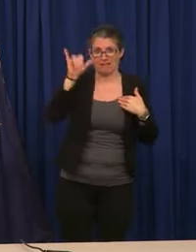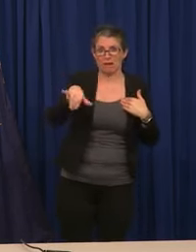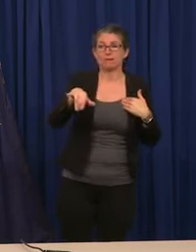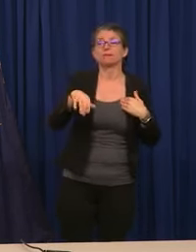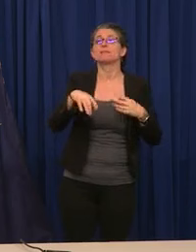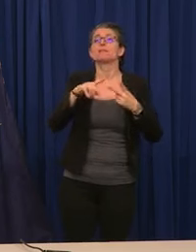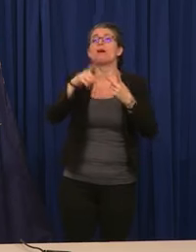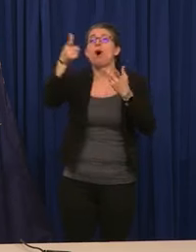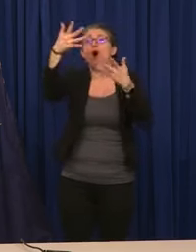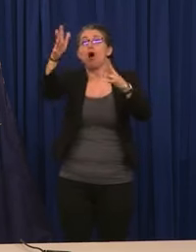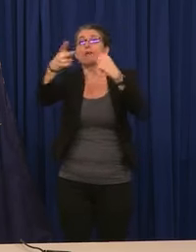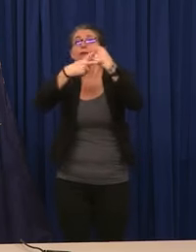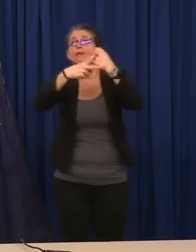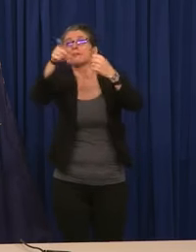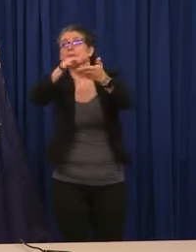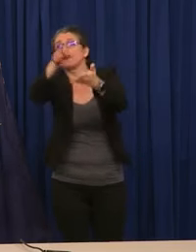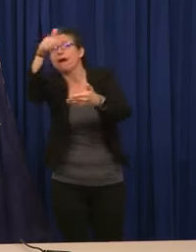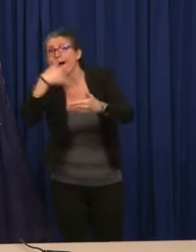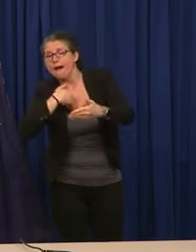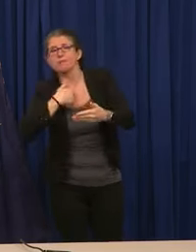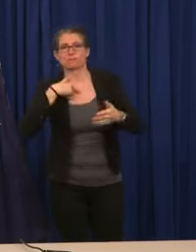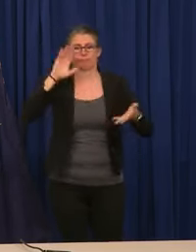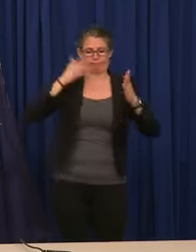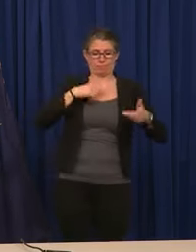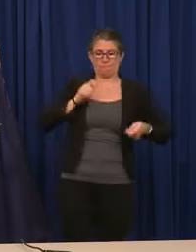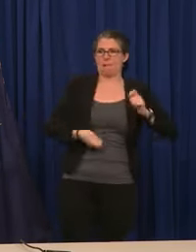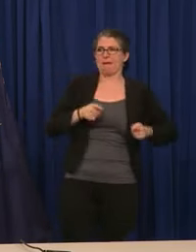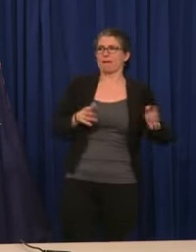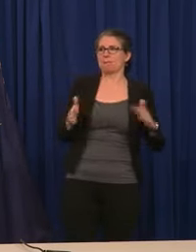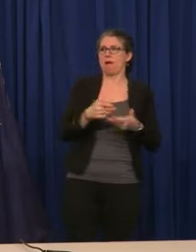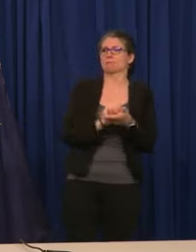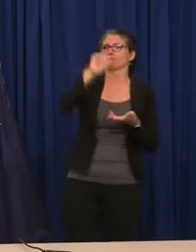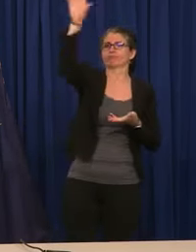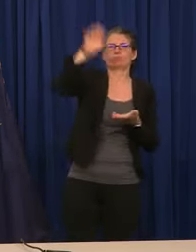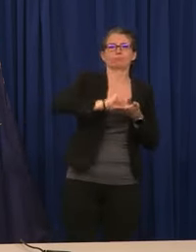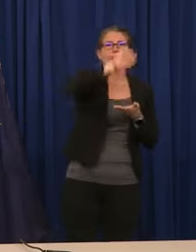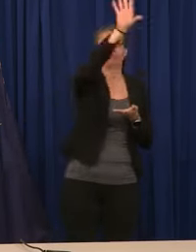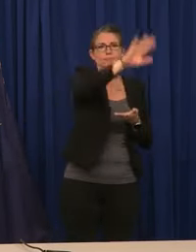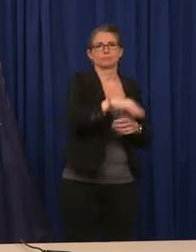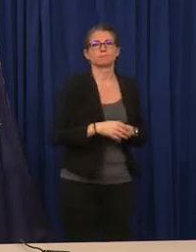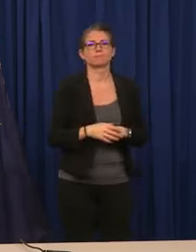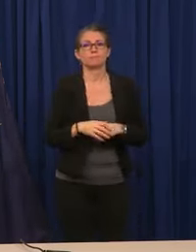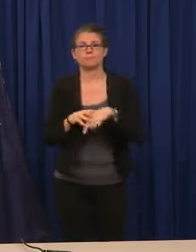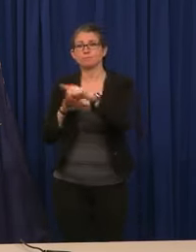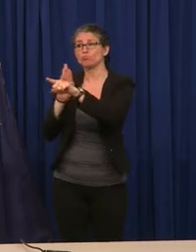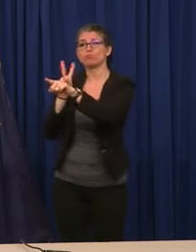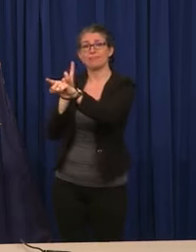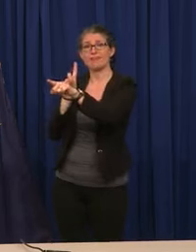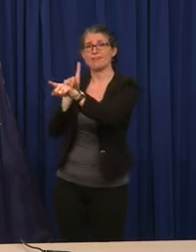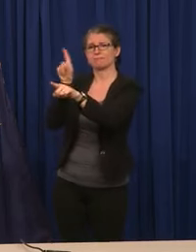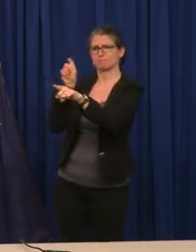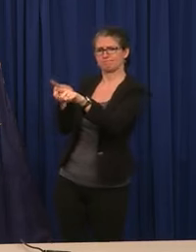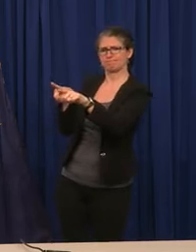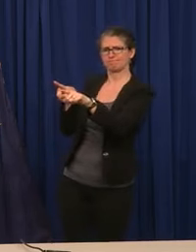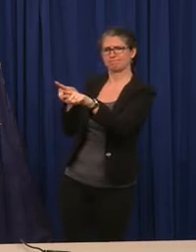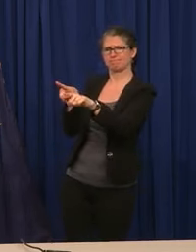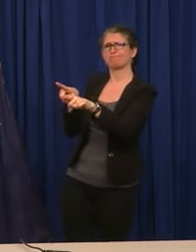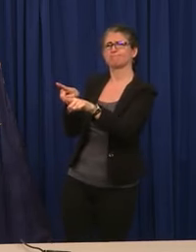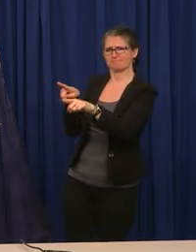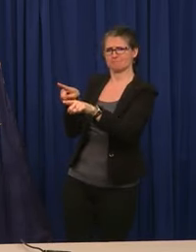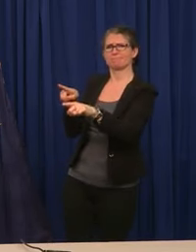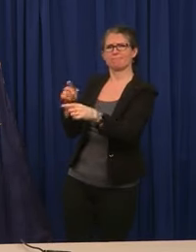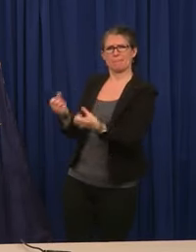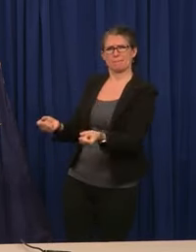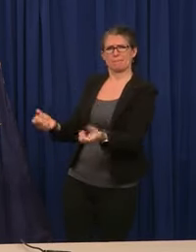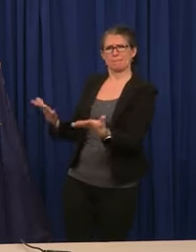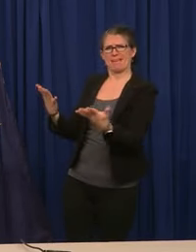Brad? We're getting a lot of people calling, wondering, can they still go outside and exercise, do things outside? Brad's question